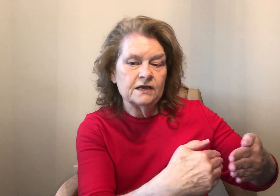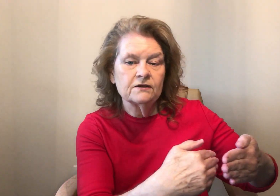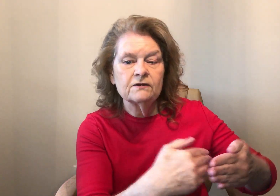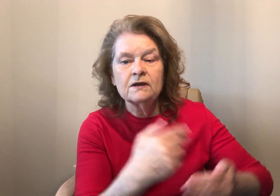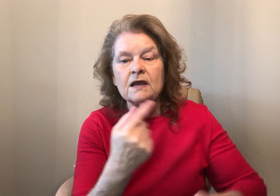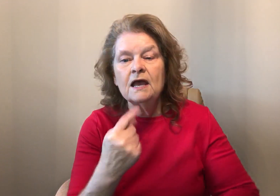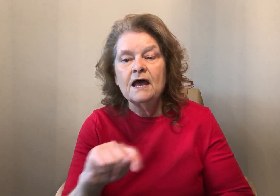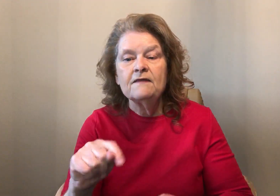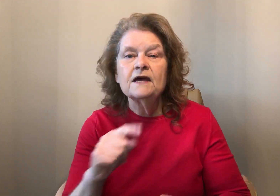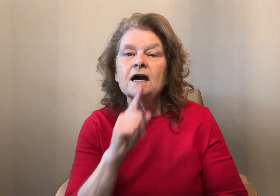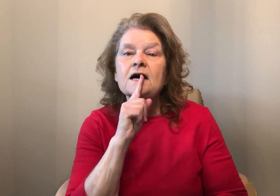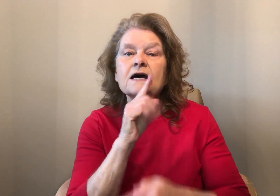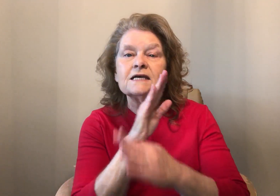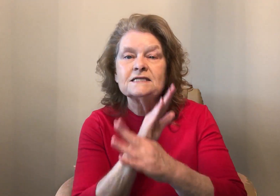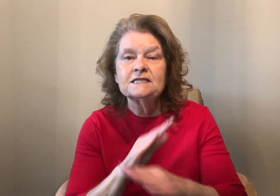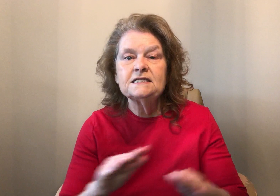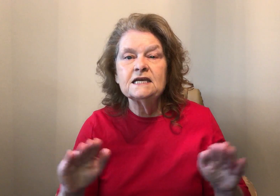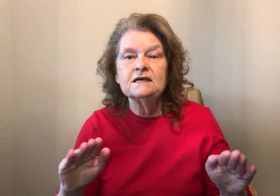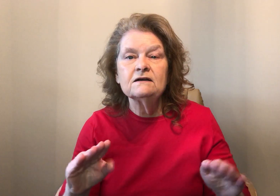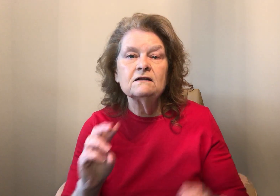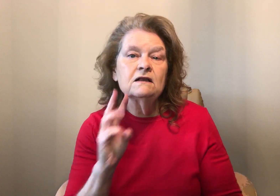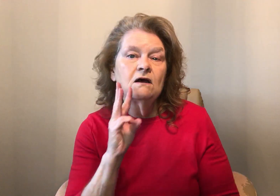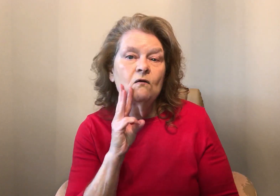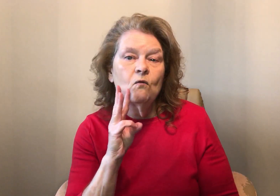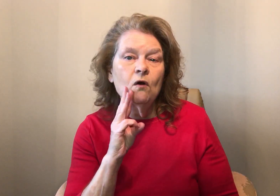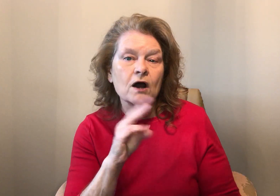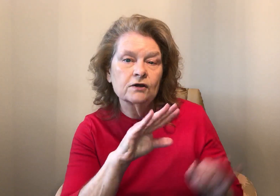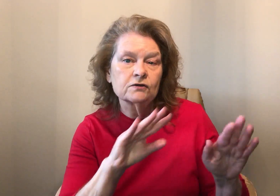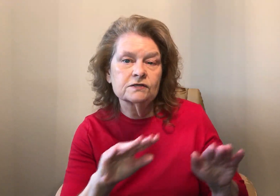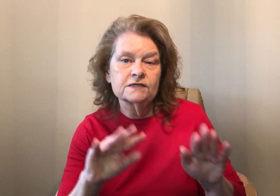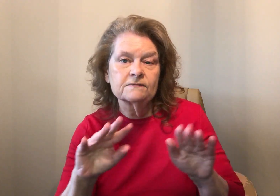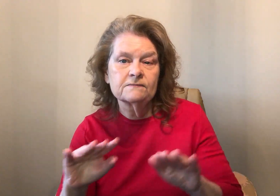near the still waters.